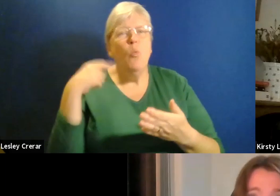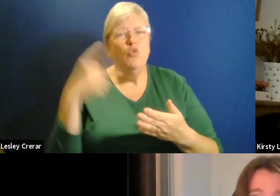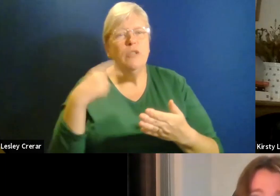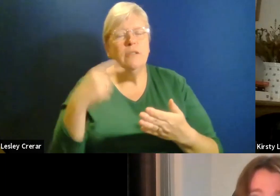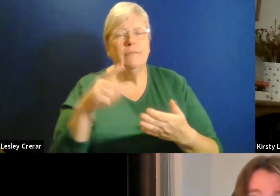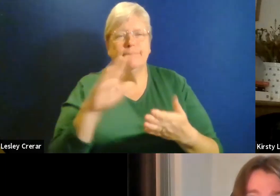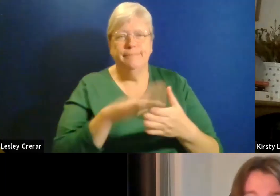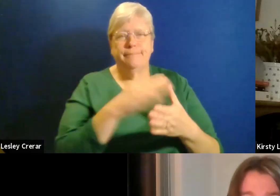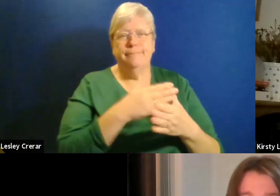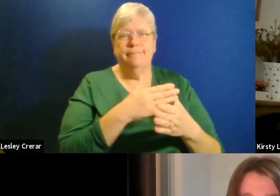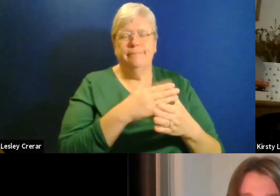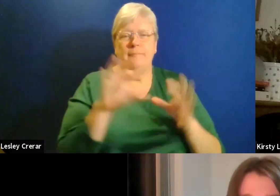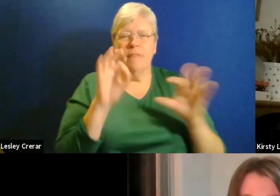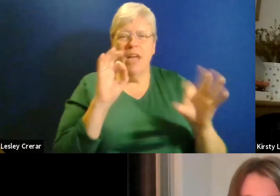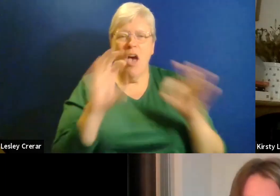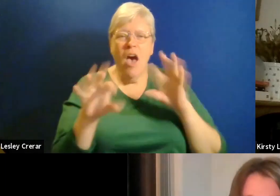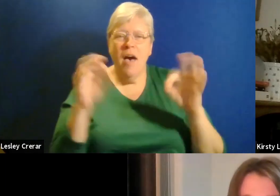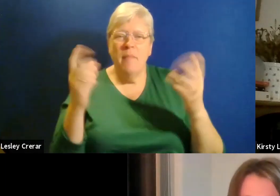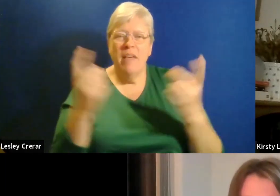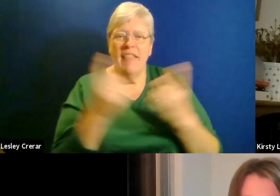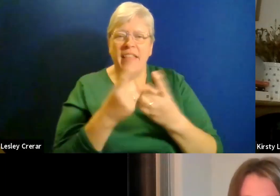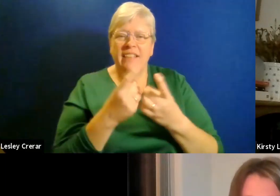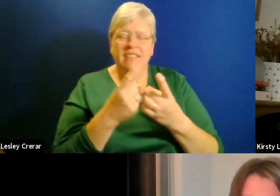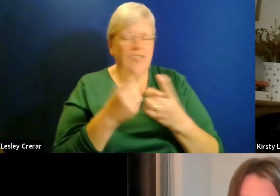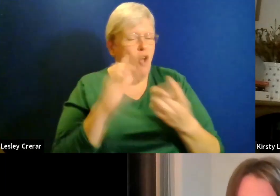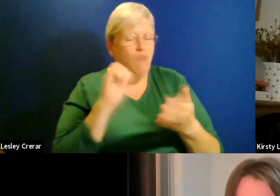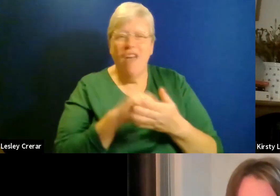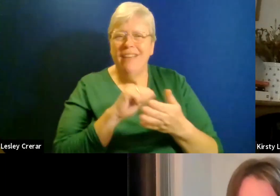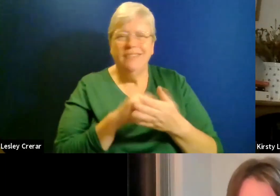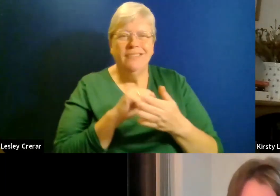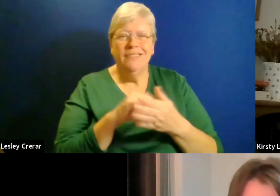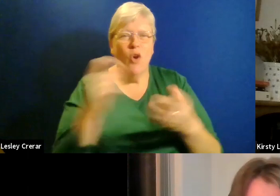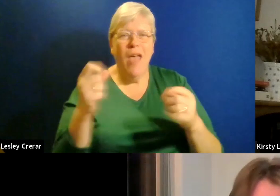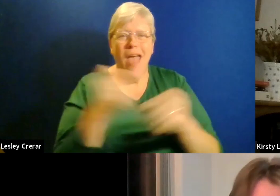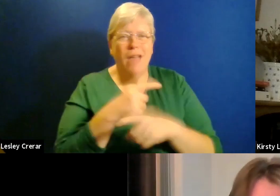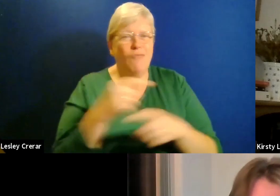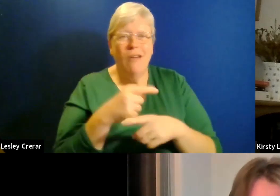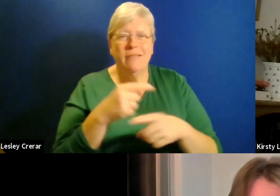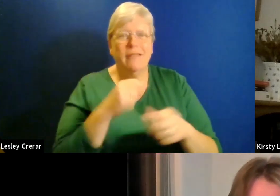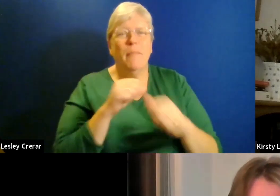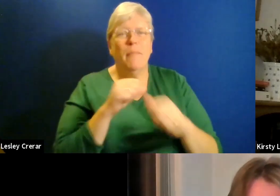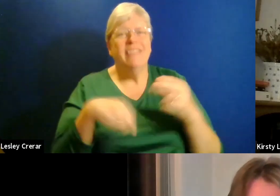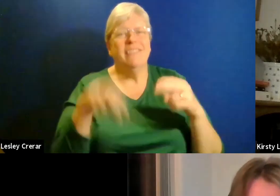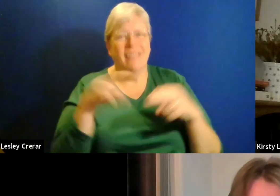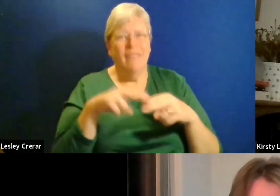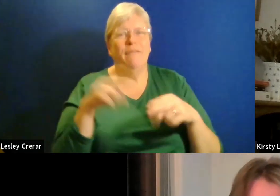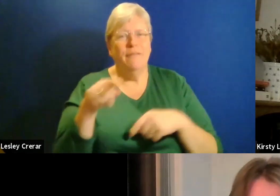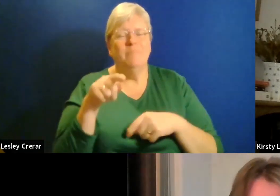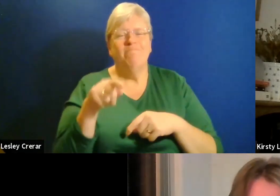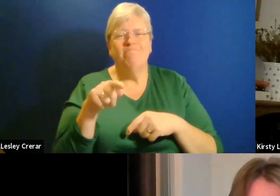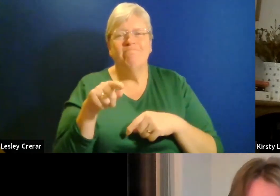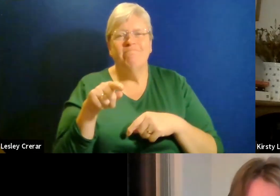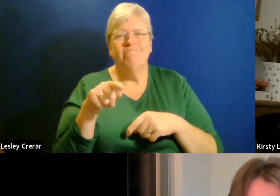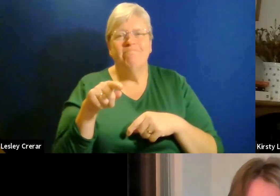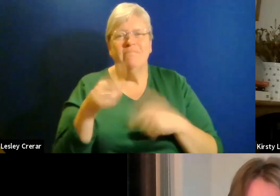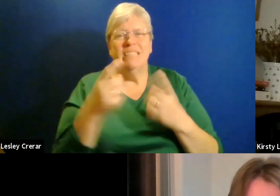because you pick up any kind of inconsistency or any kind of error best when it's